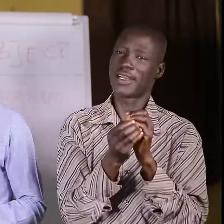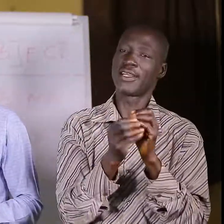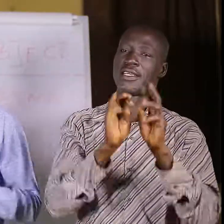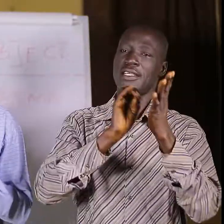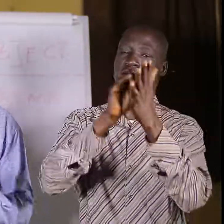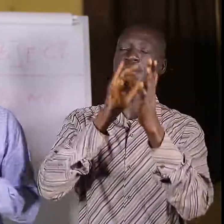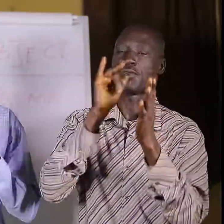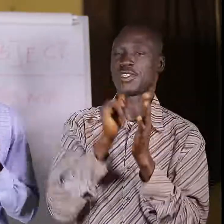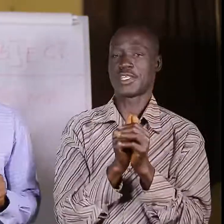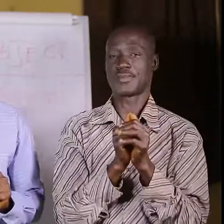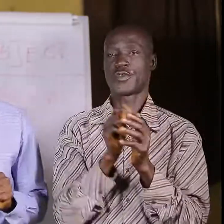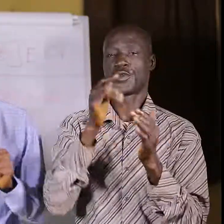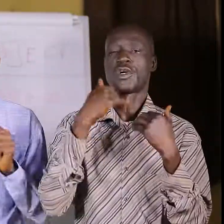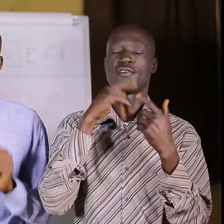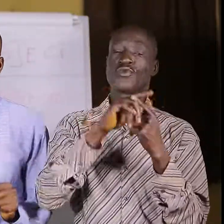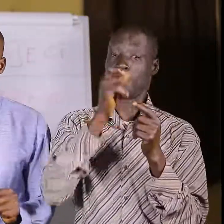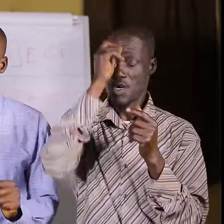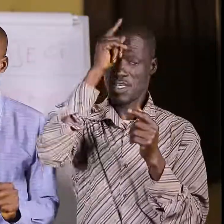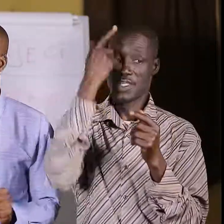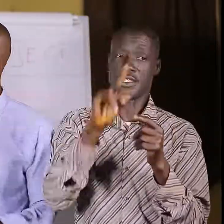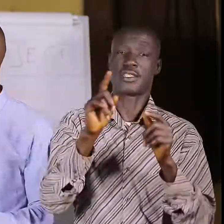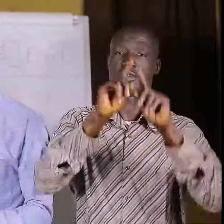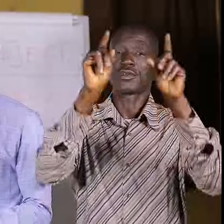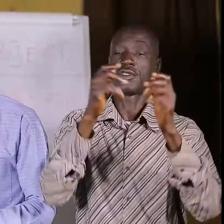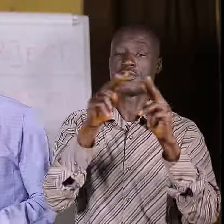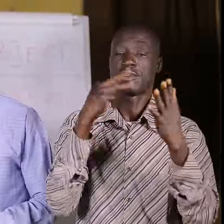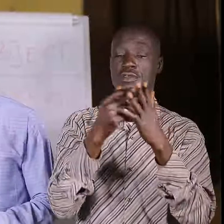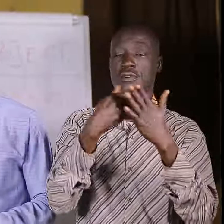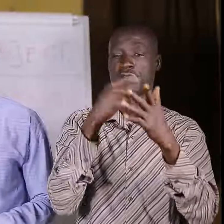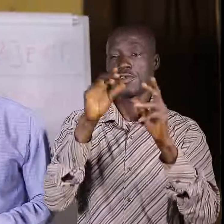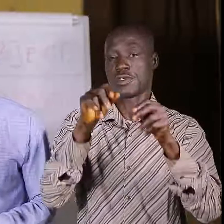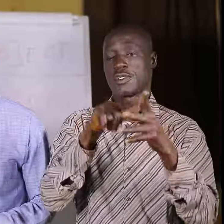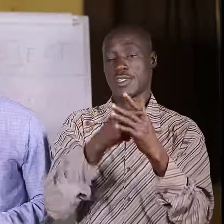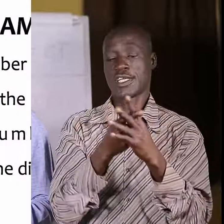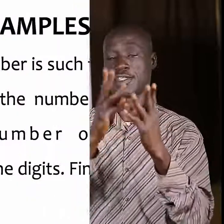example again because you have to understand the question very well before you can solve it.